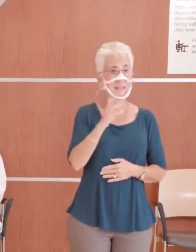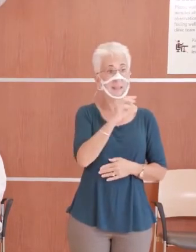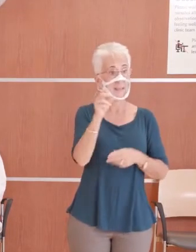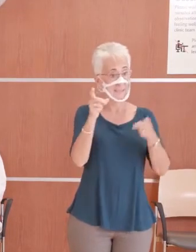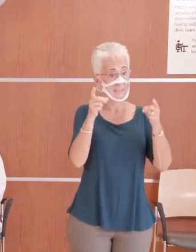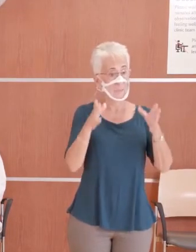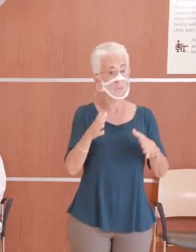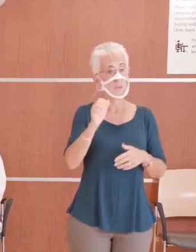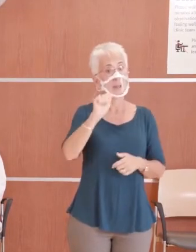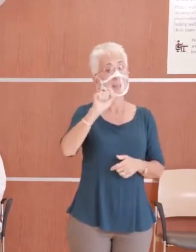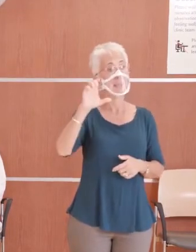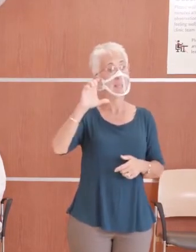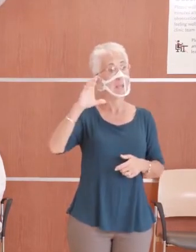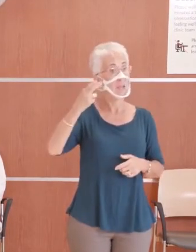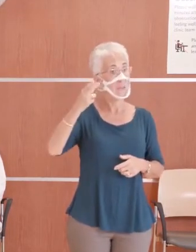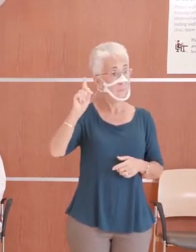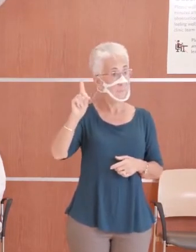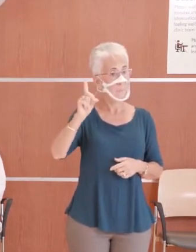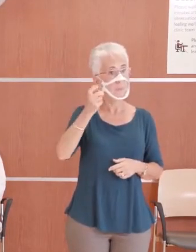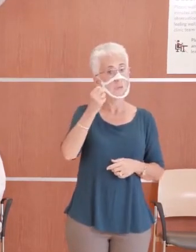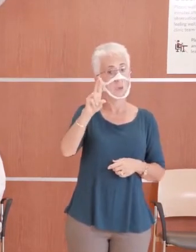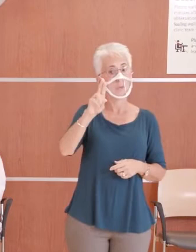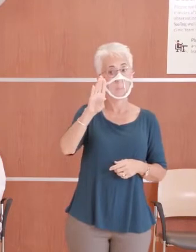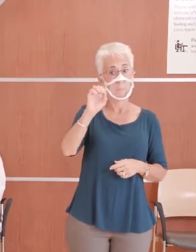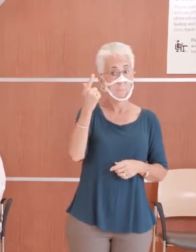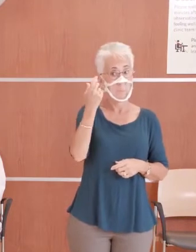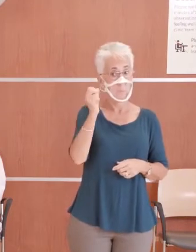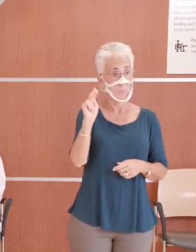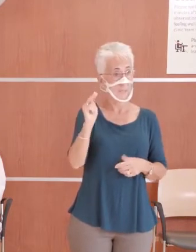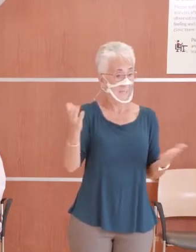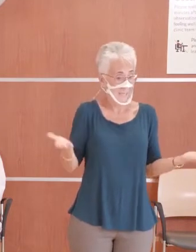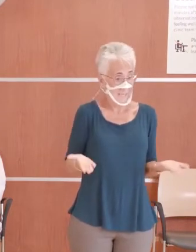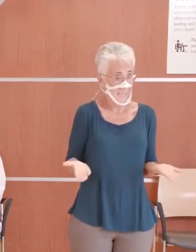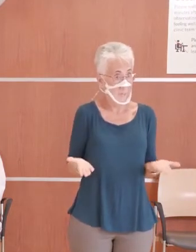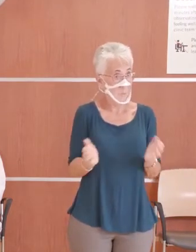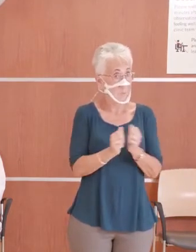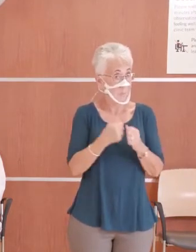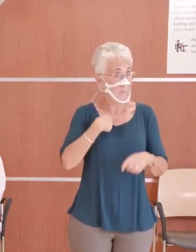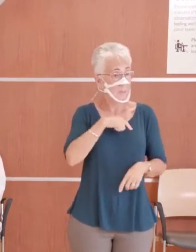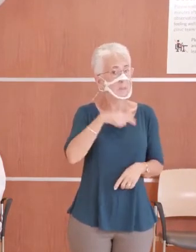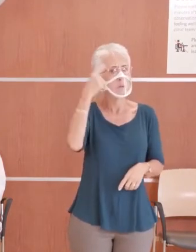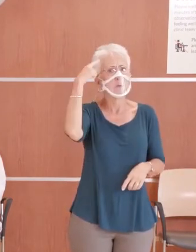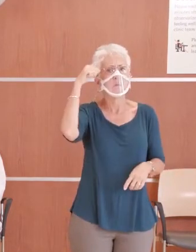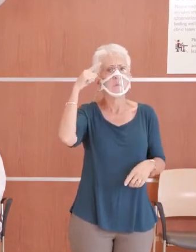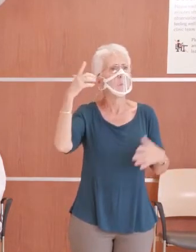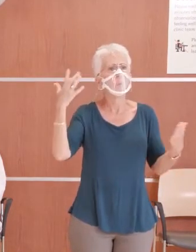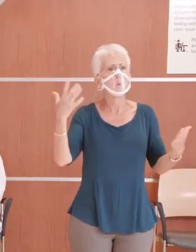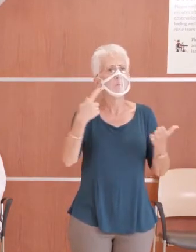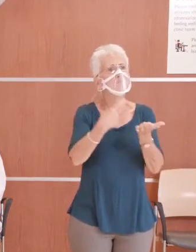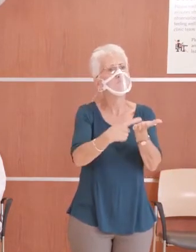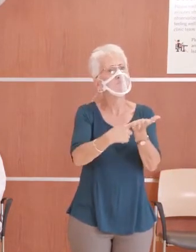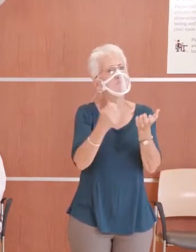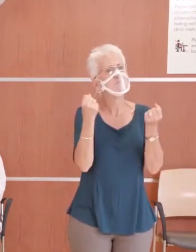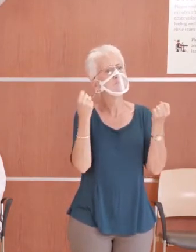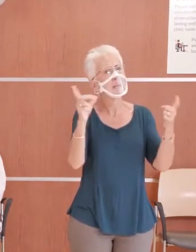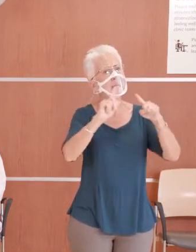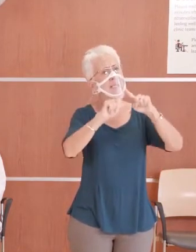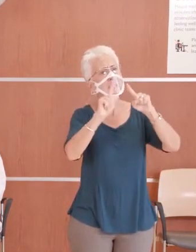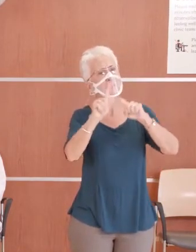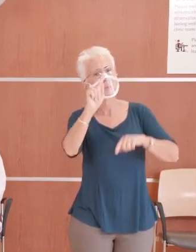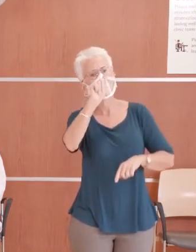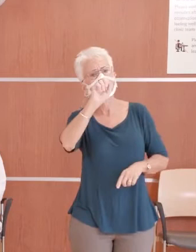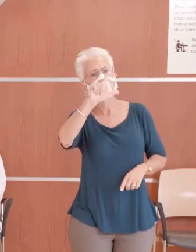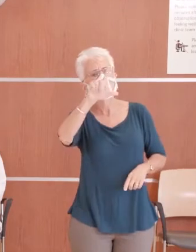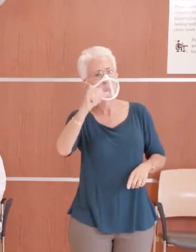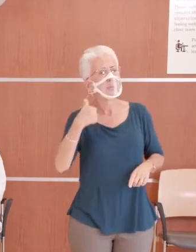Director of the Allegheny County Health Department, Dr. Deborah Bogan, joining us here to discuss the many tools that we have, in addition